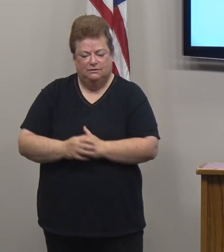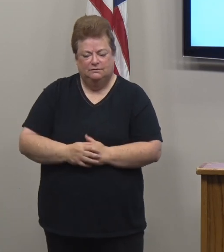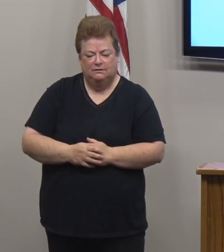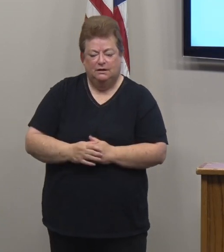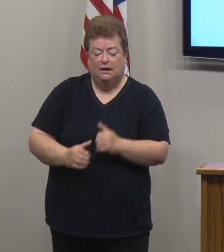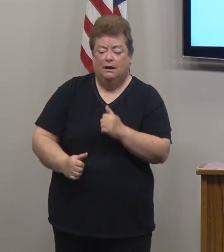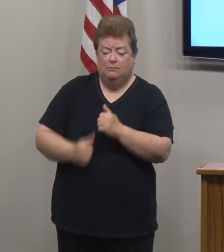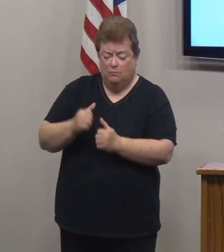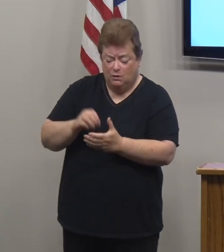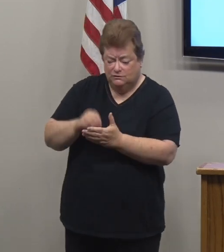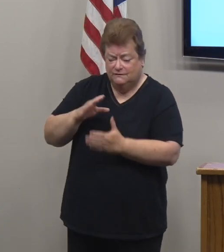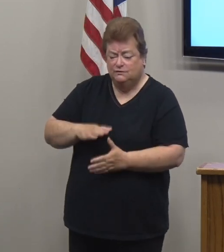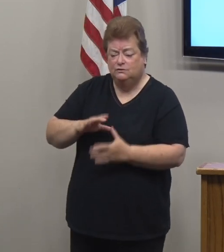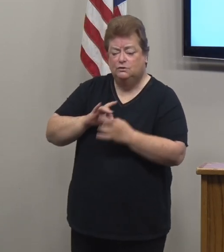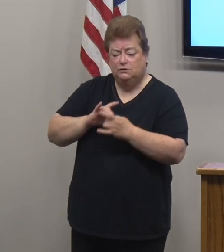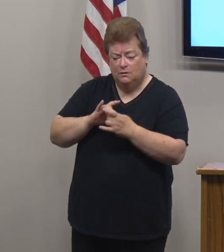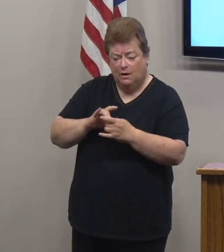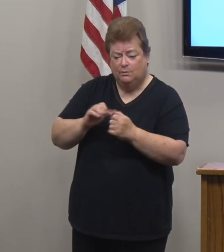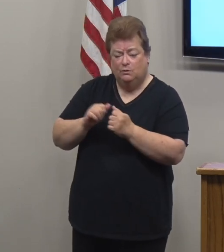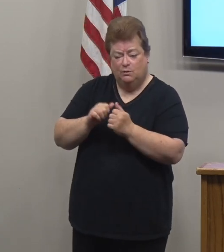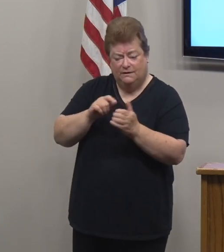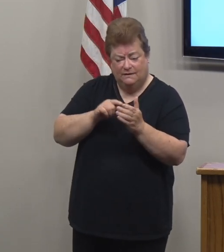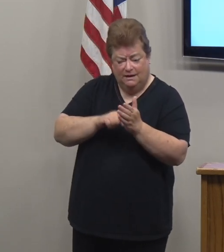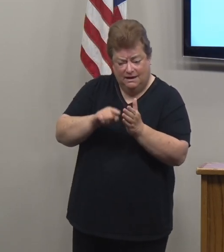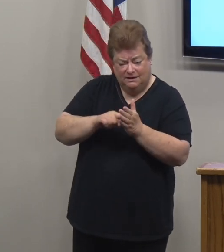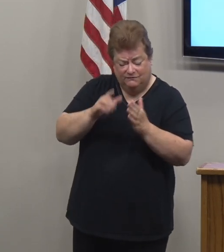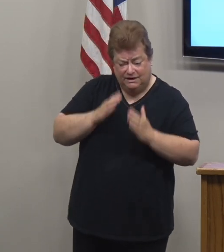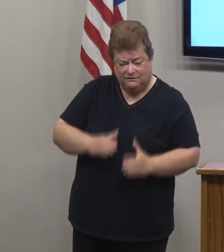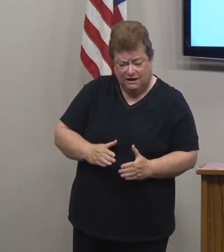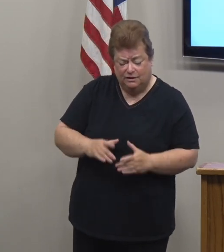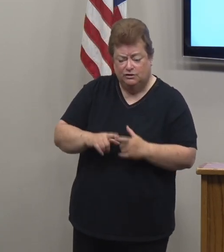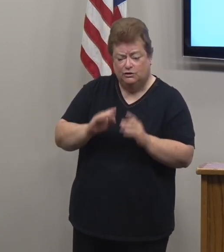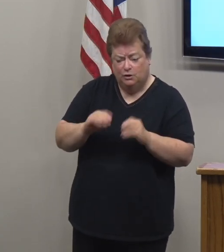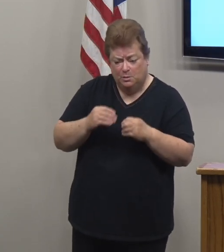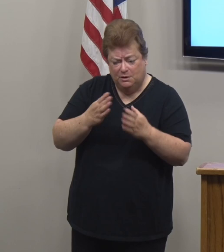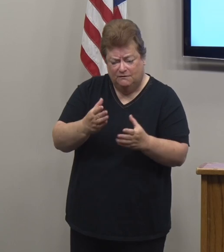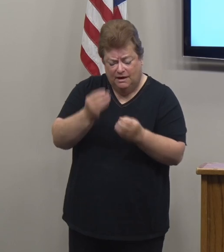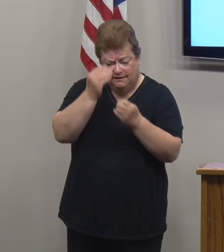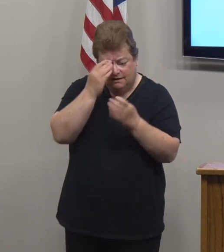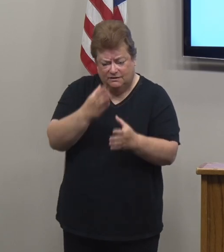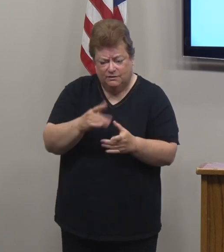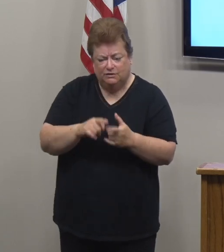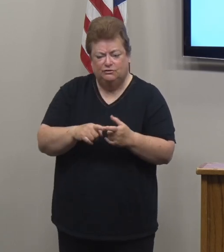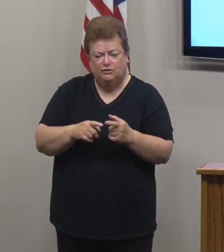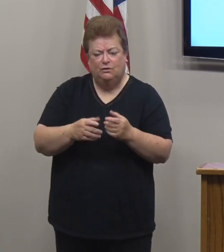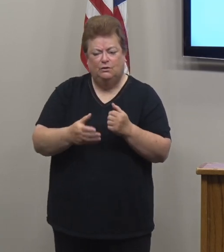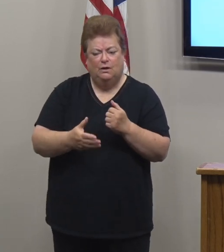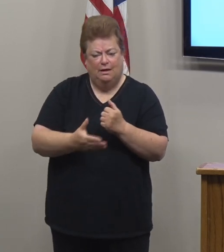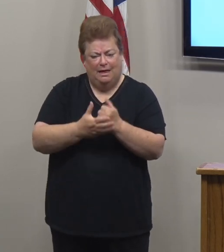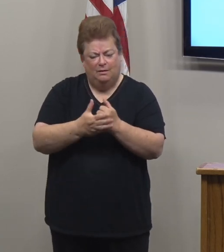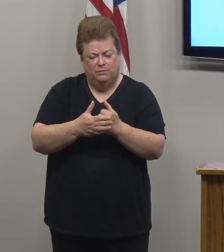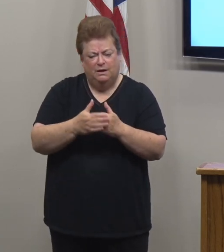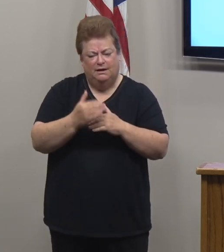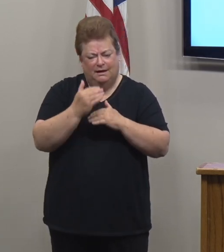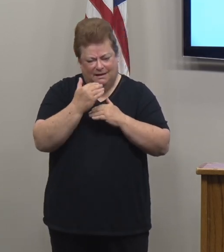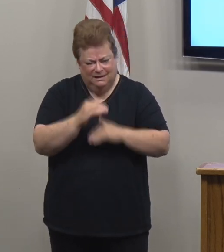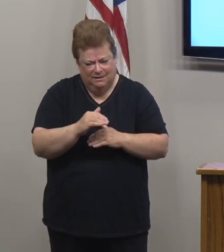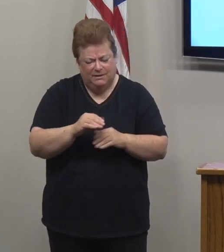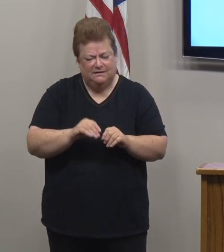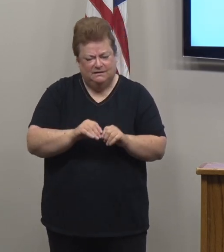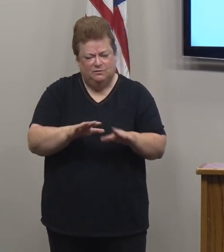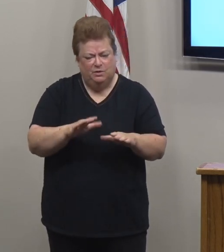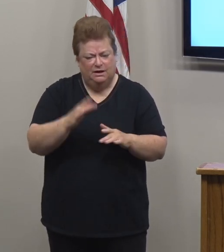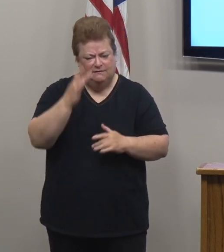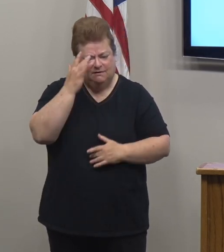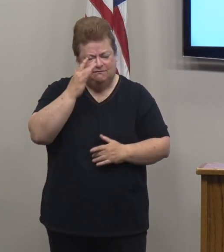are cooperative with contact tracers, providing information to help contain the spread of the virus. However, we need to